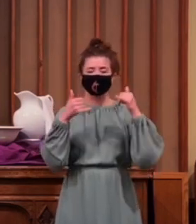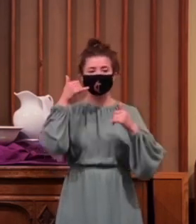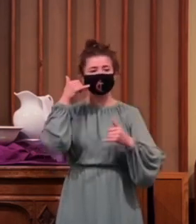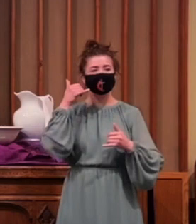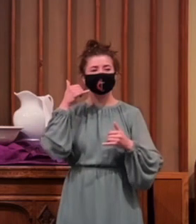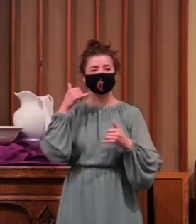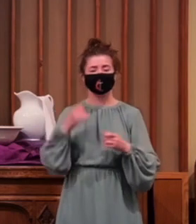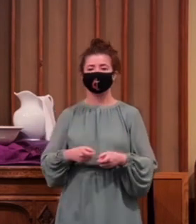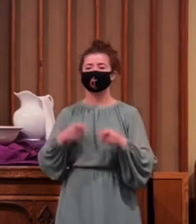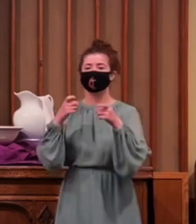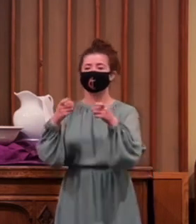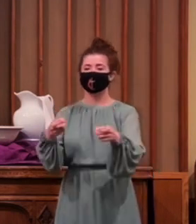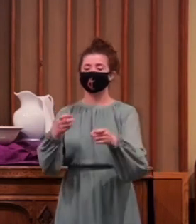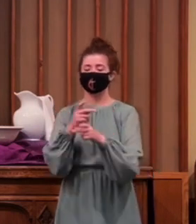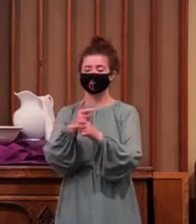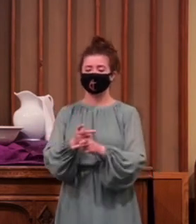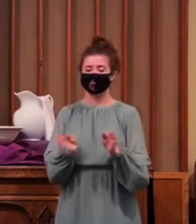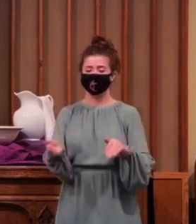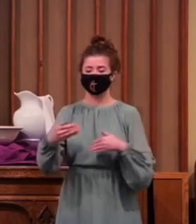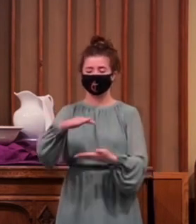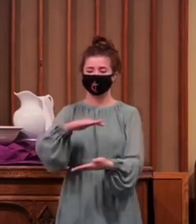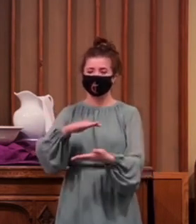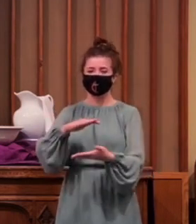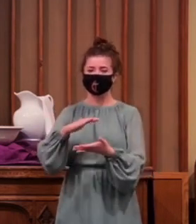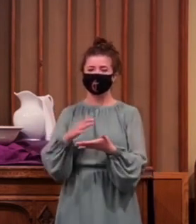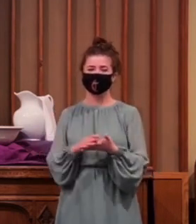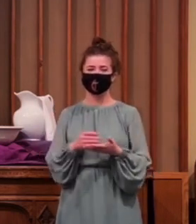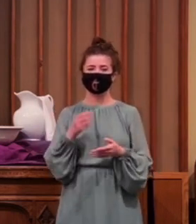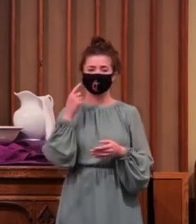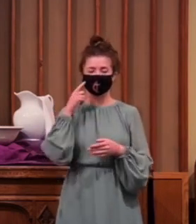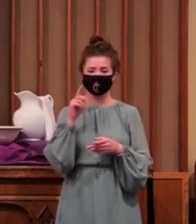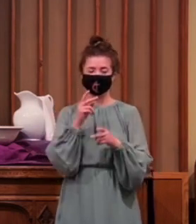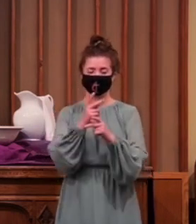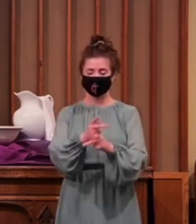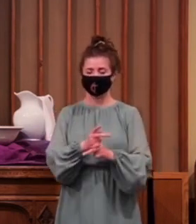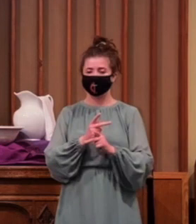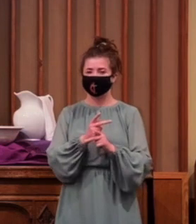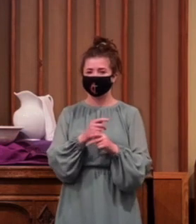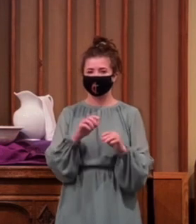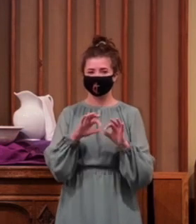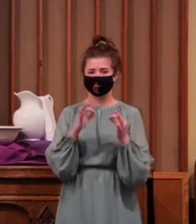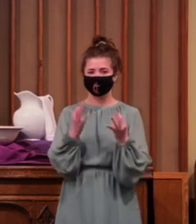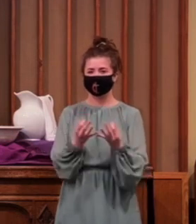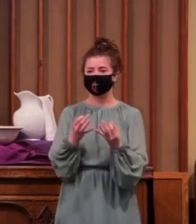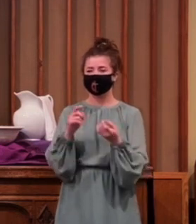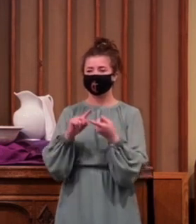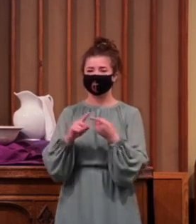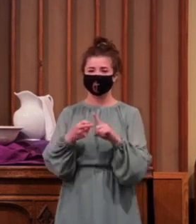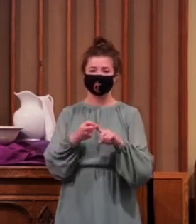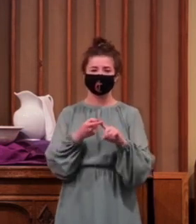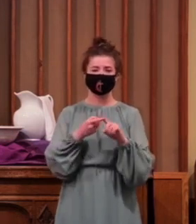delivering care packages as a means to care for our family, our friends, our